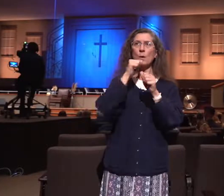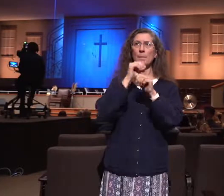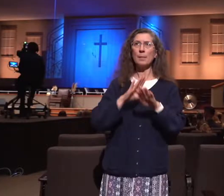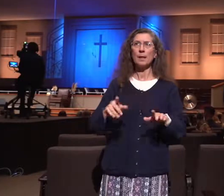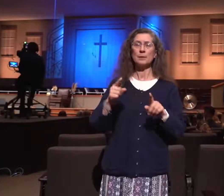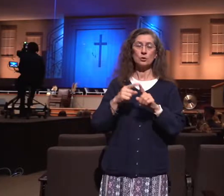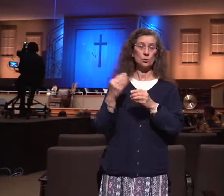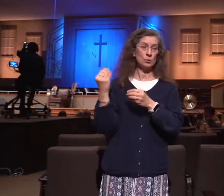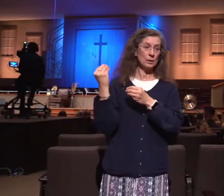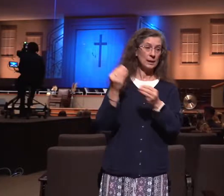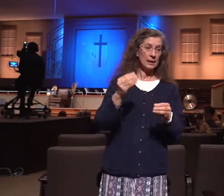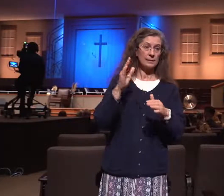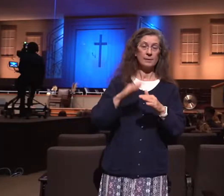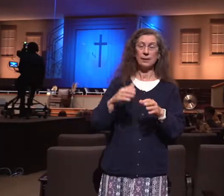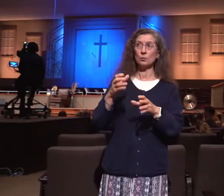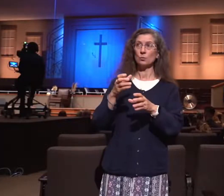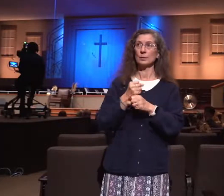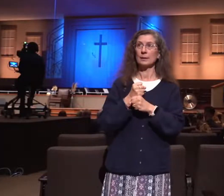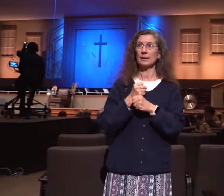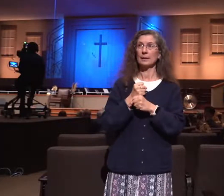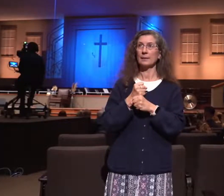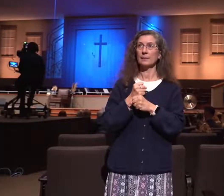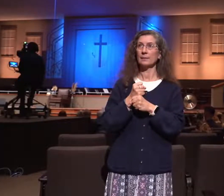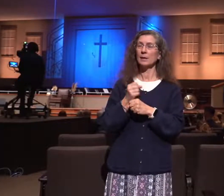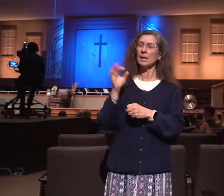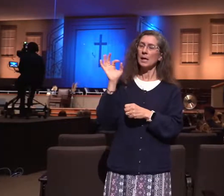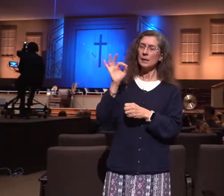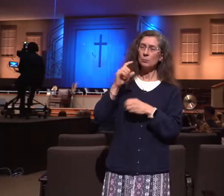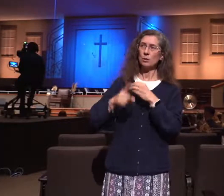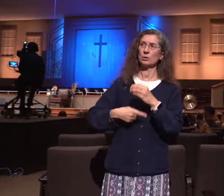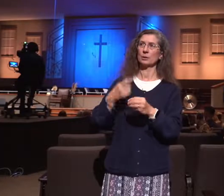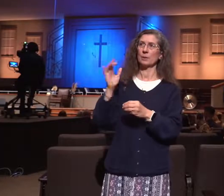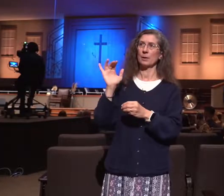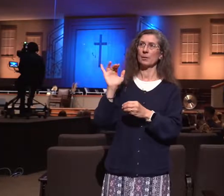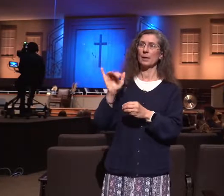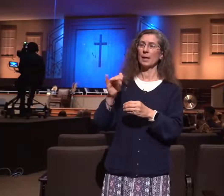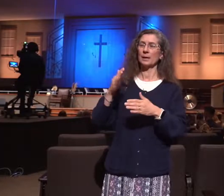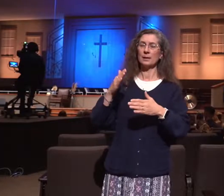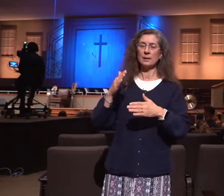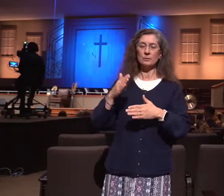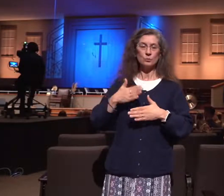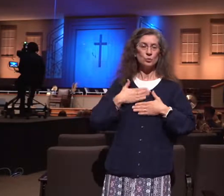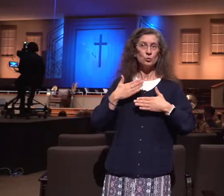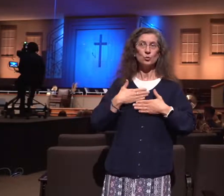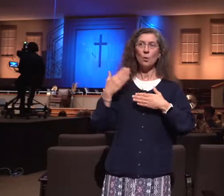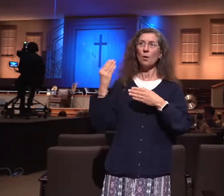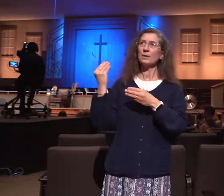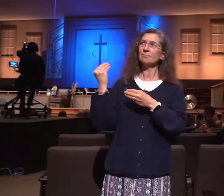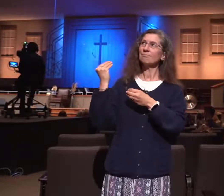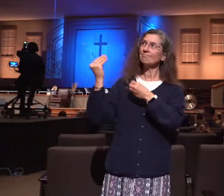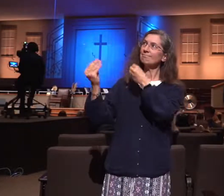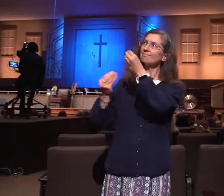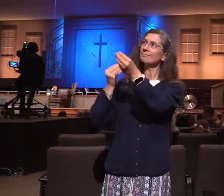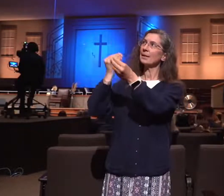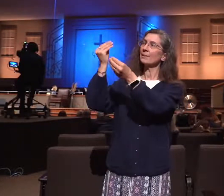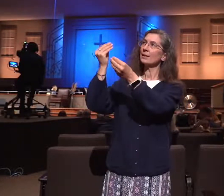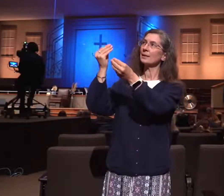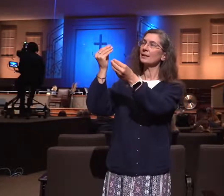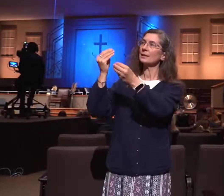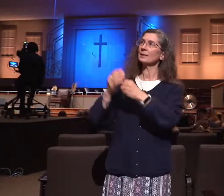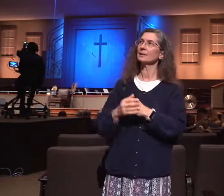to receive. And he preached about the joy of giving. And